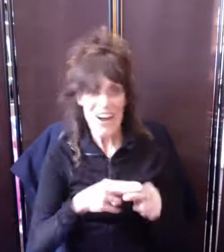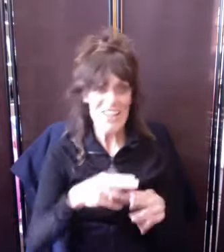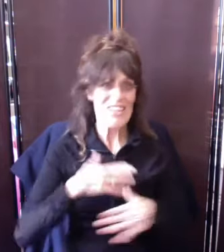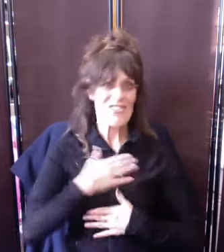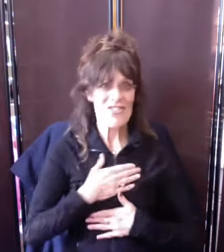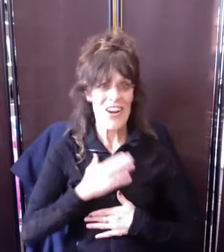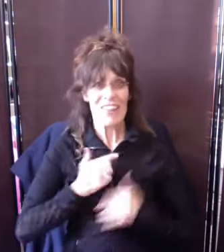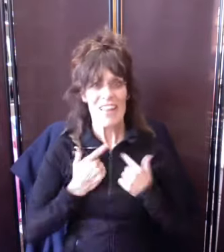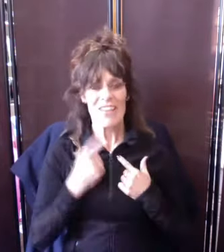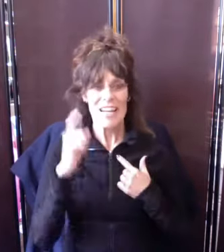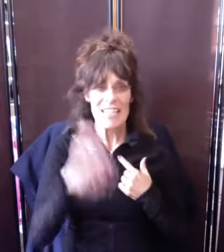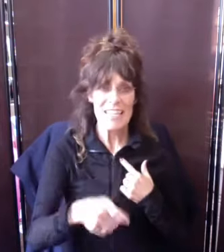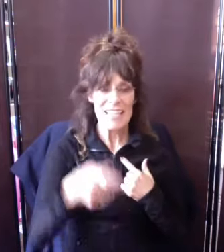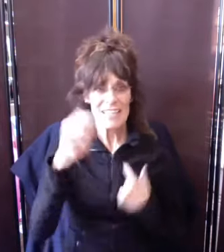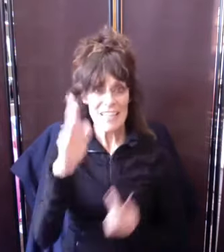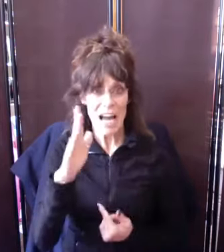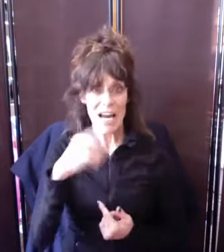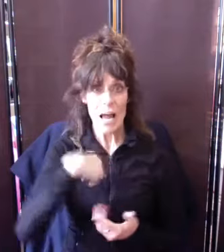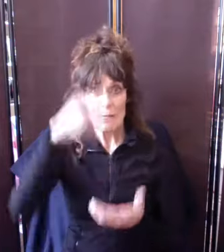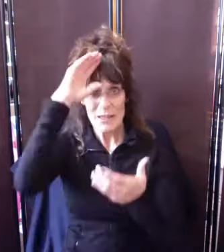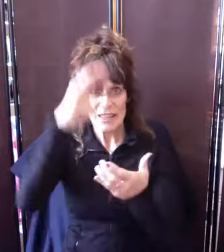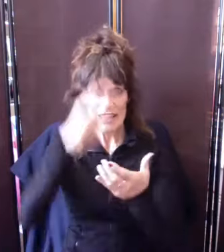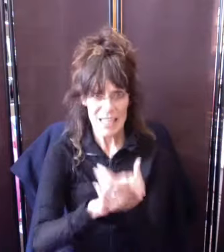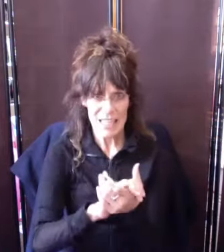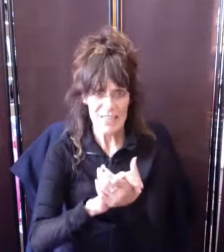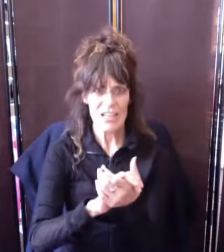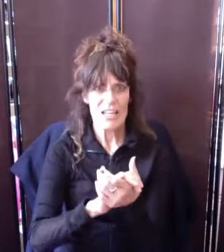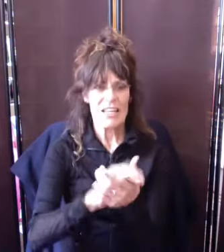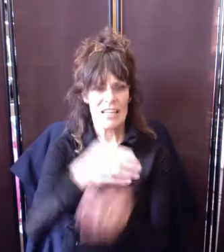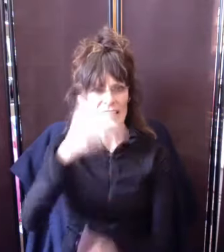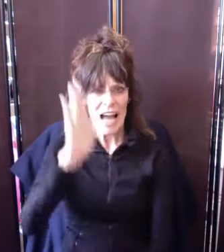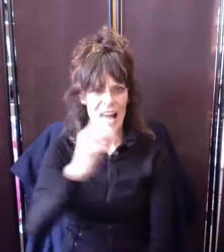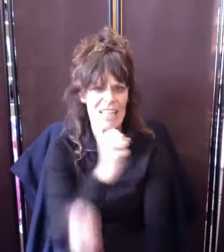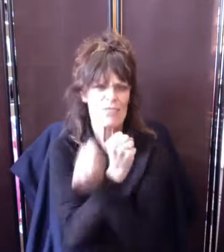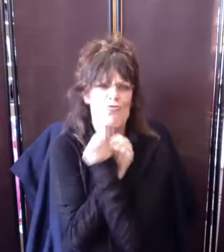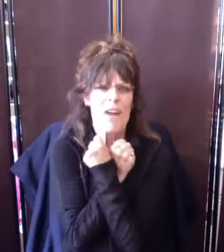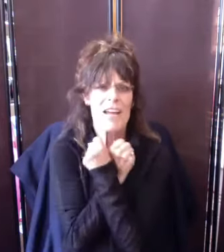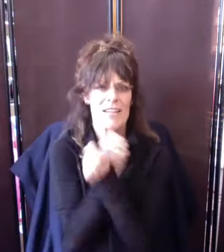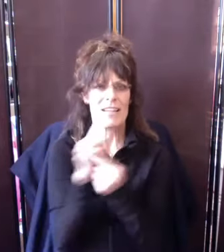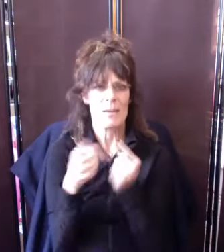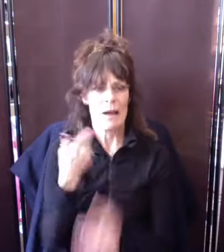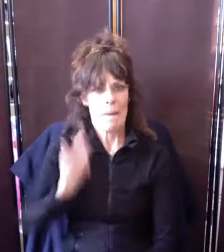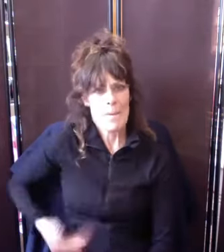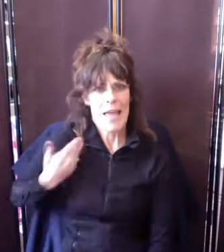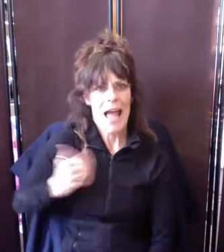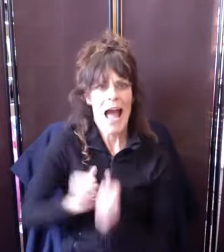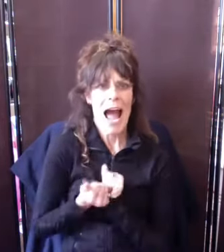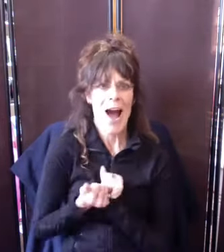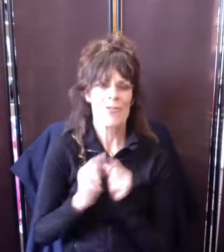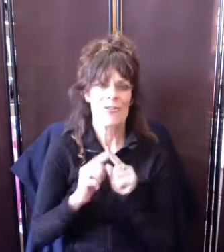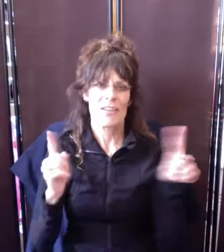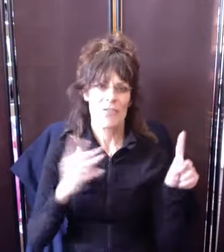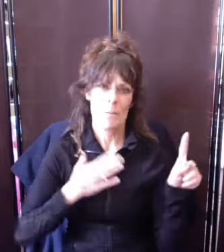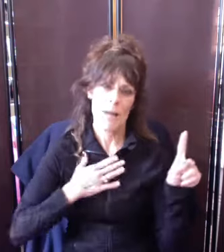that I believed is crazy about me, that I really, like, how different My life became, when I really